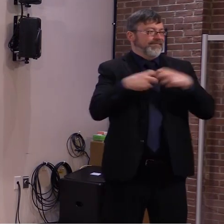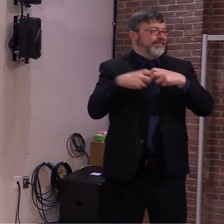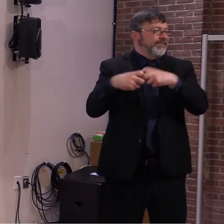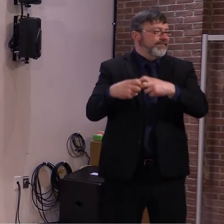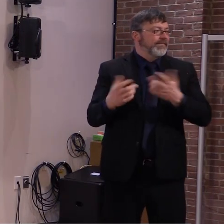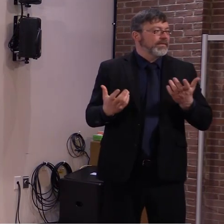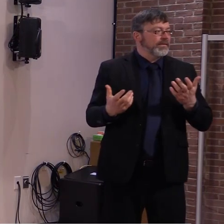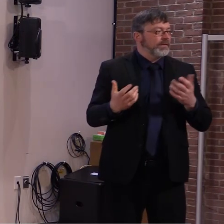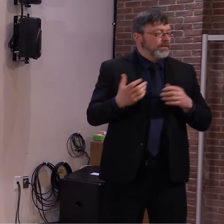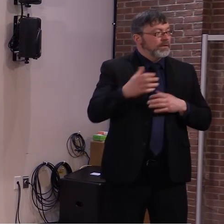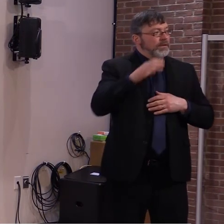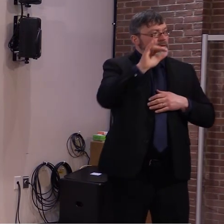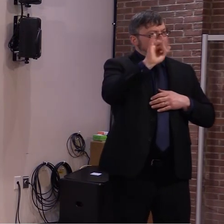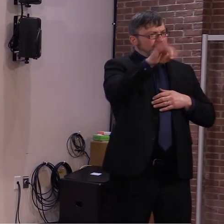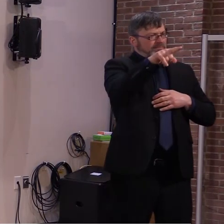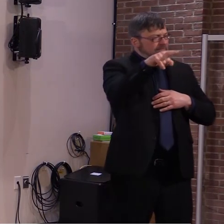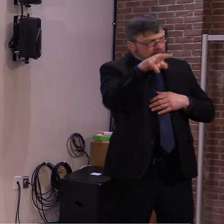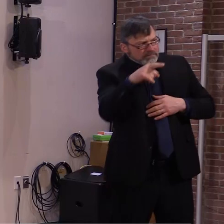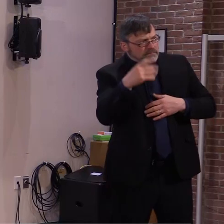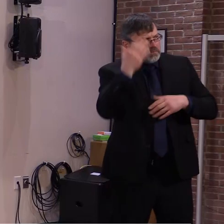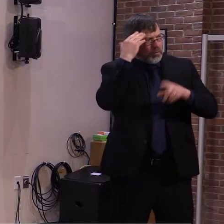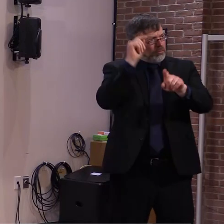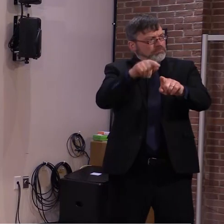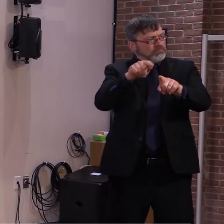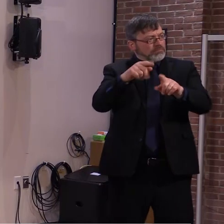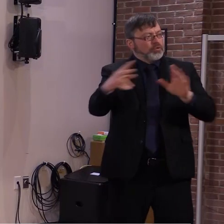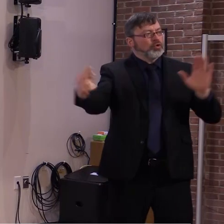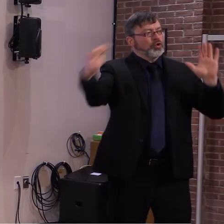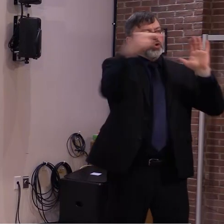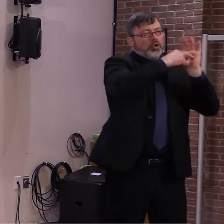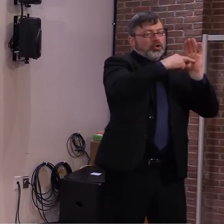DALE website at dale.vermont.gov.